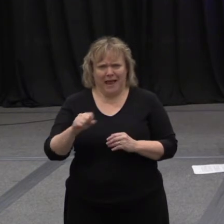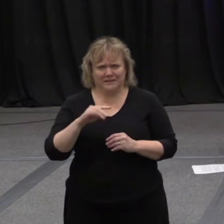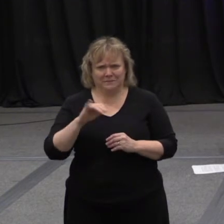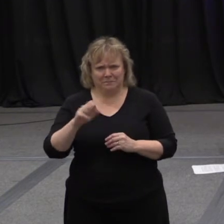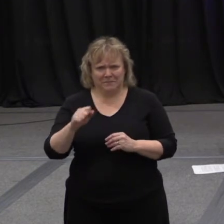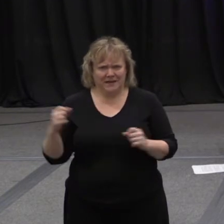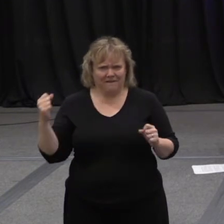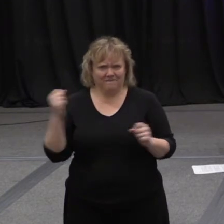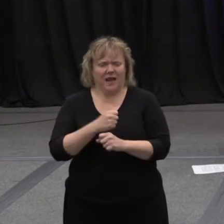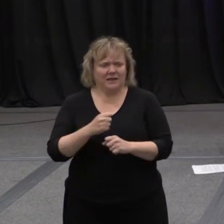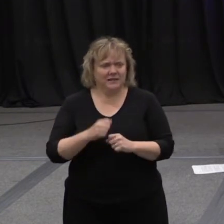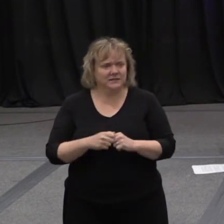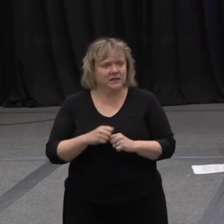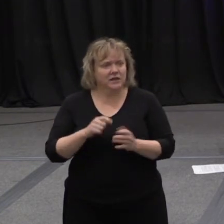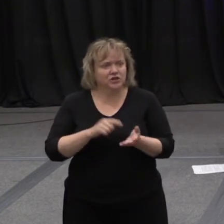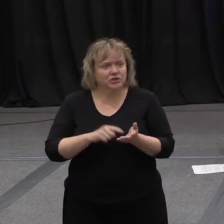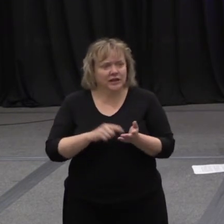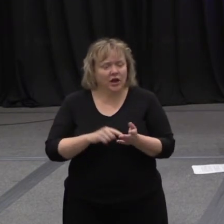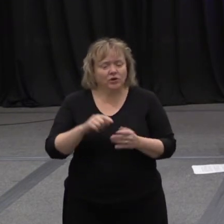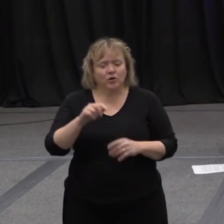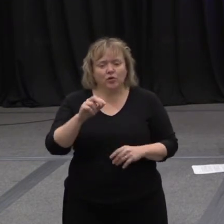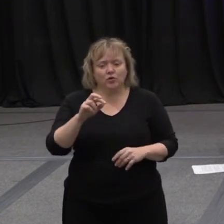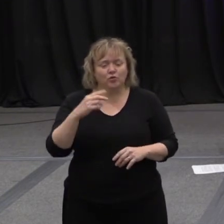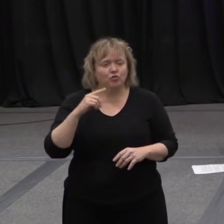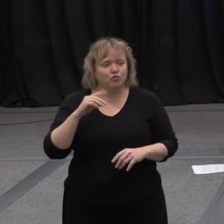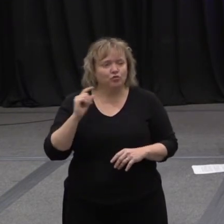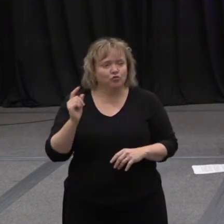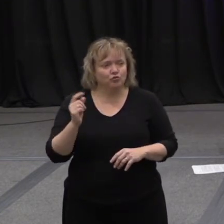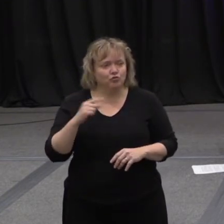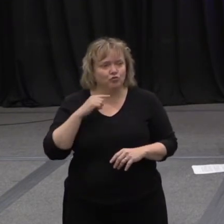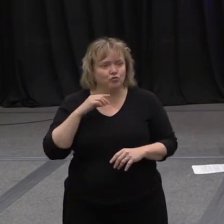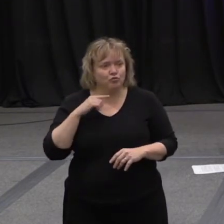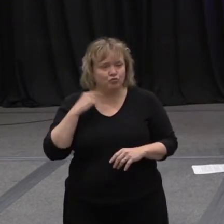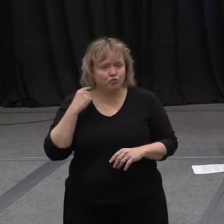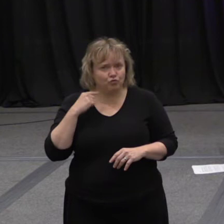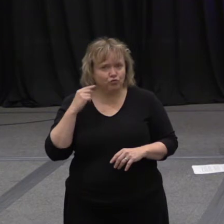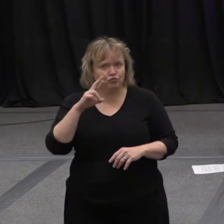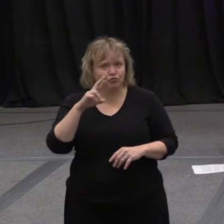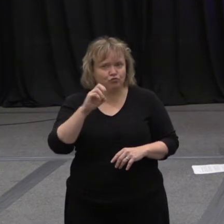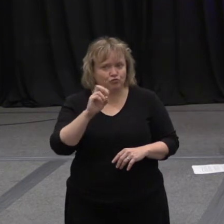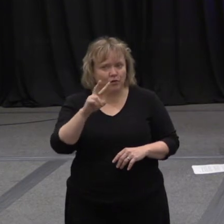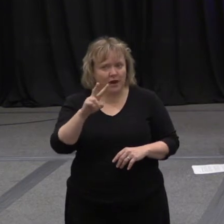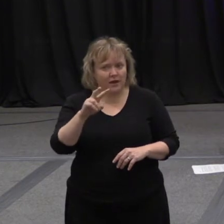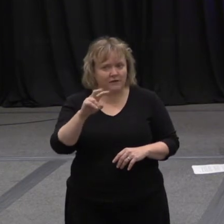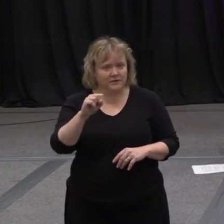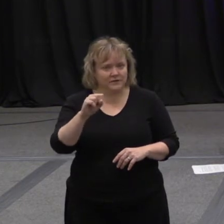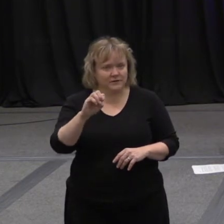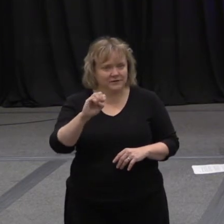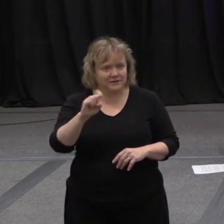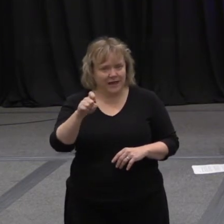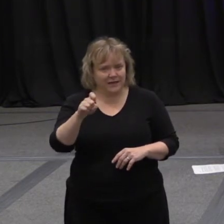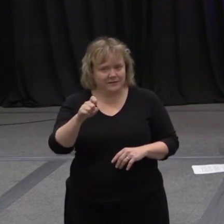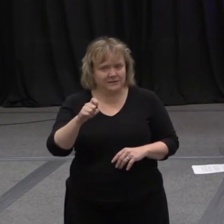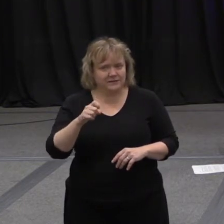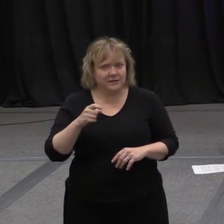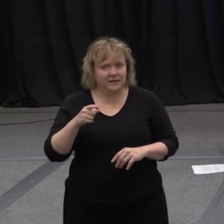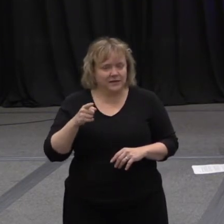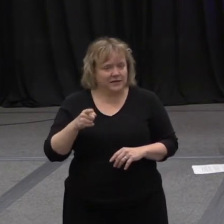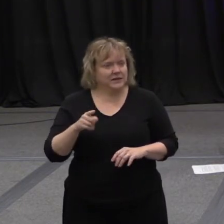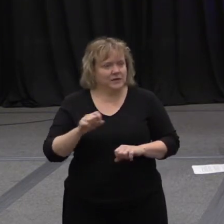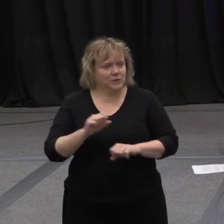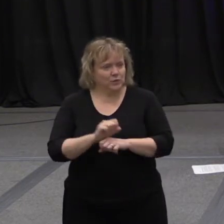Particularly check out Reverend Alba Onofrio, also known as Rev Sex. Does a lot of sexual liberation work and works for Soul